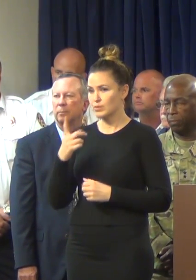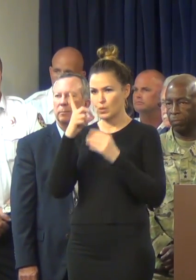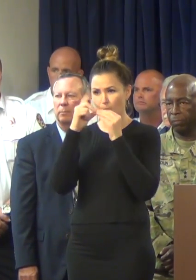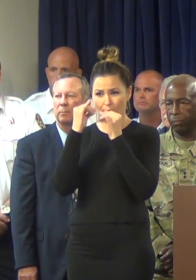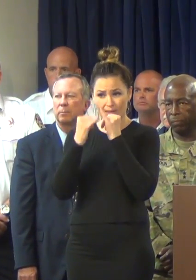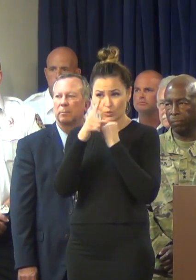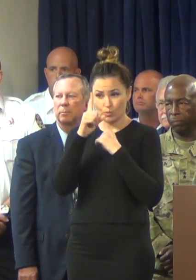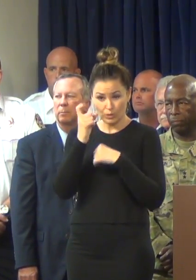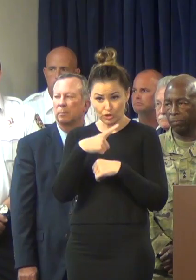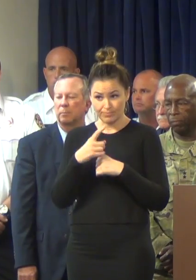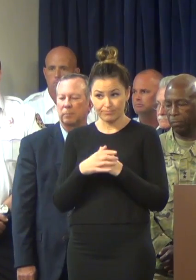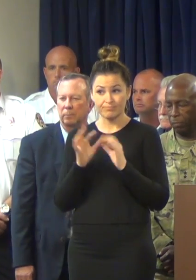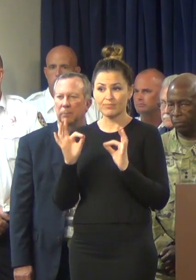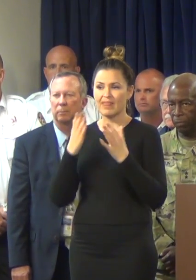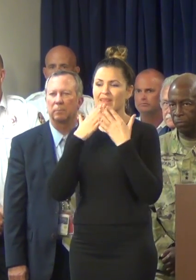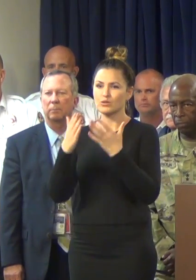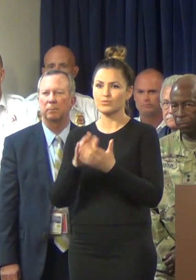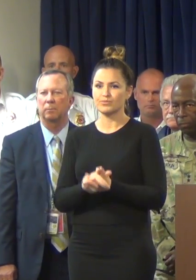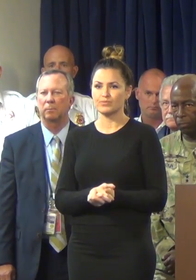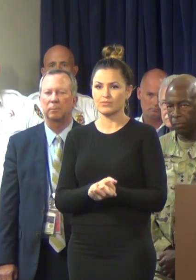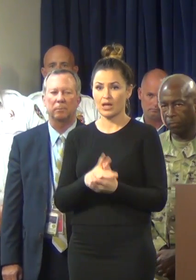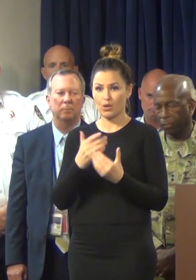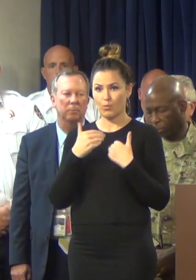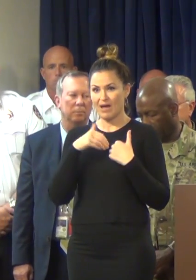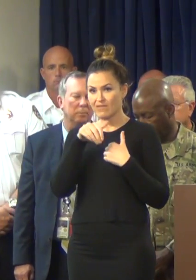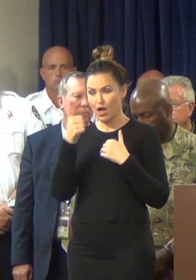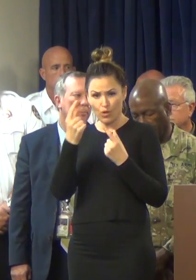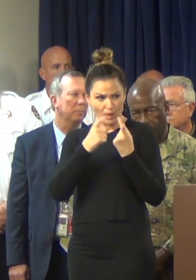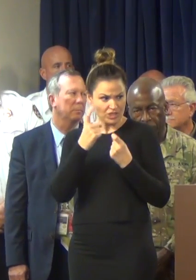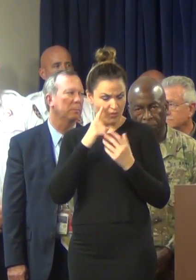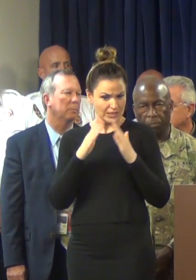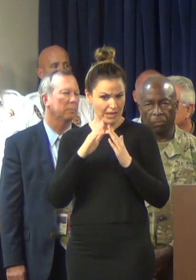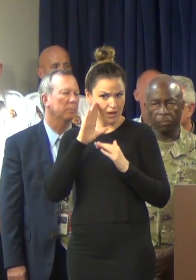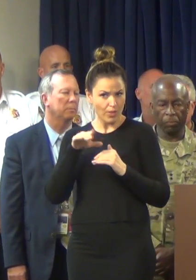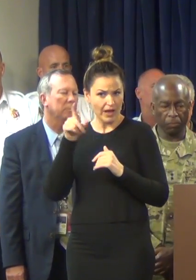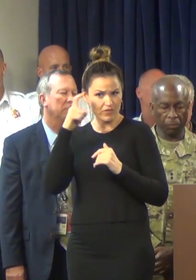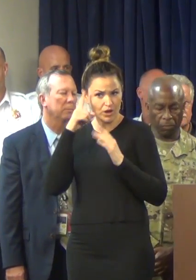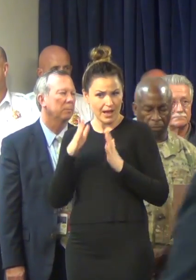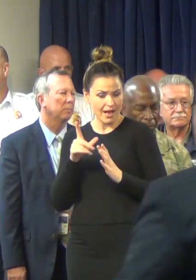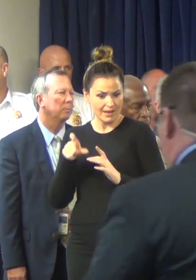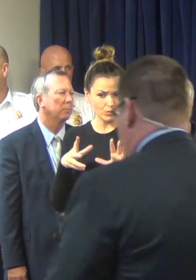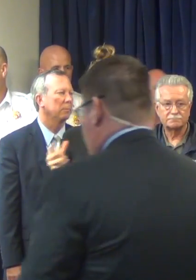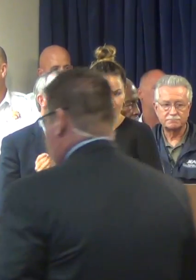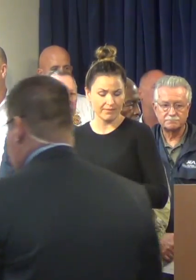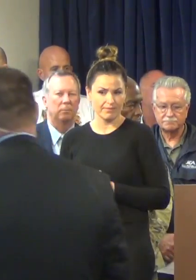more. Thanks, everyone. We do have other questions for the city. I know the governor has to leave, but Thank you, Governor.